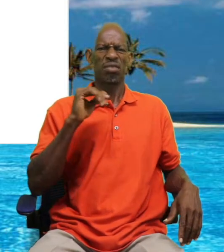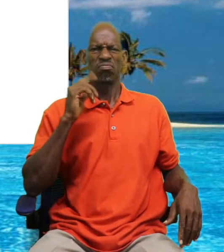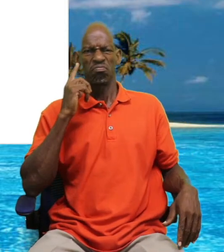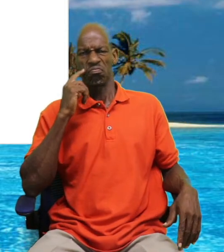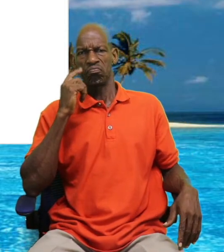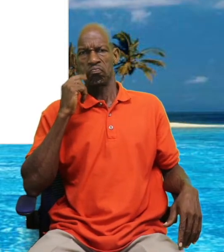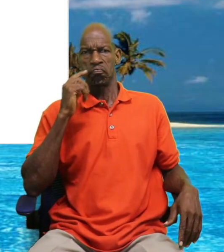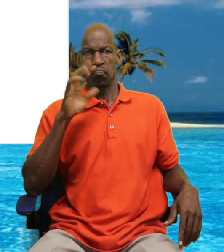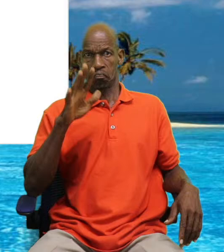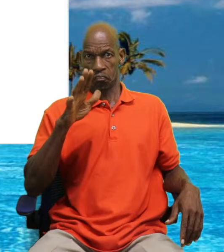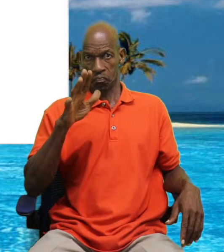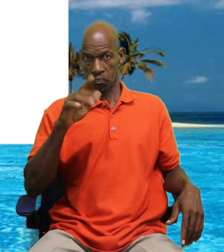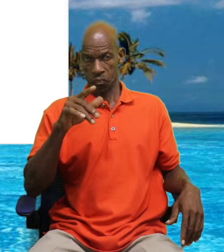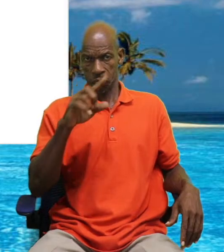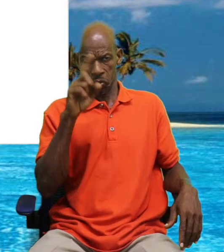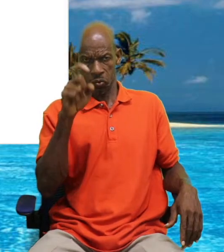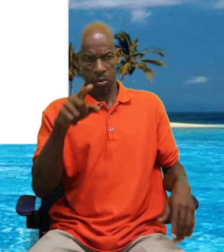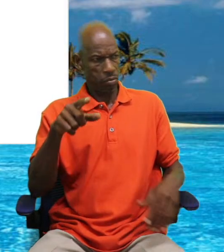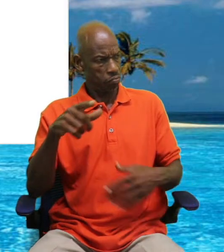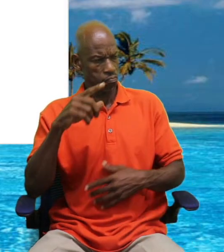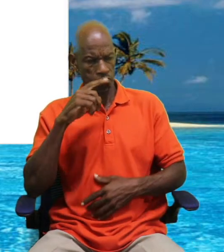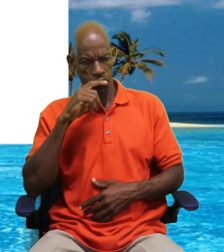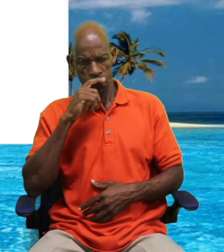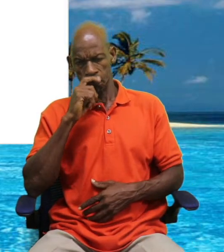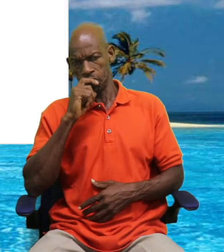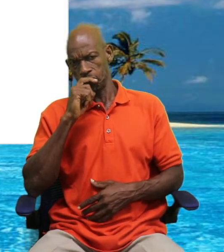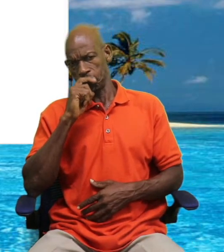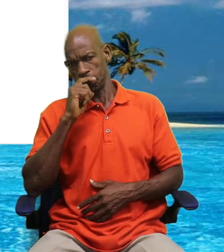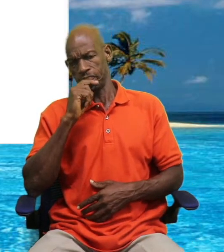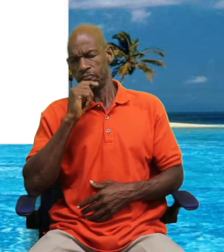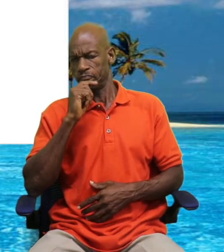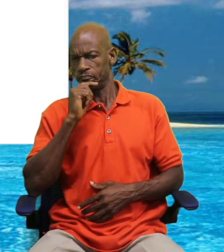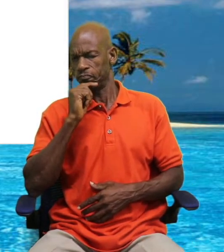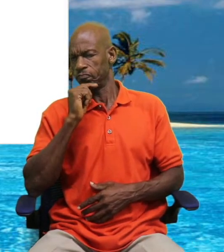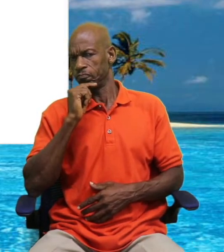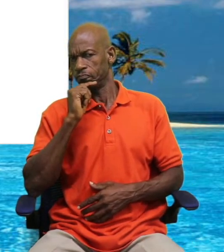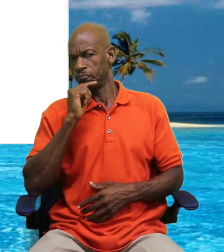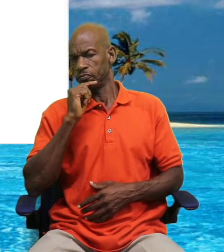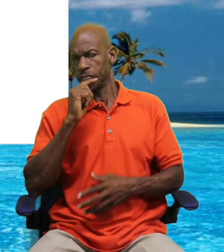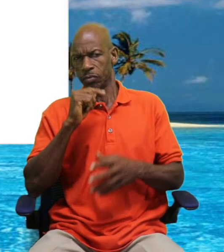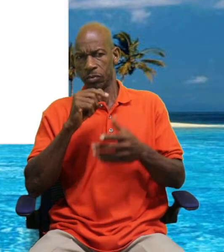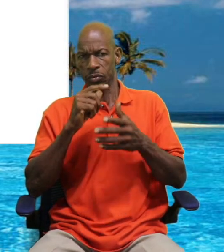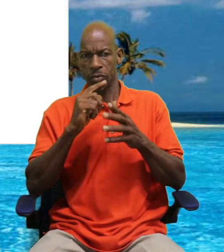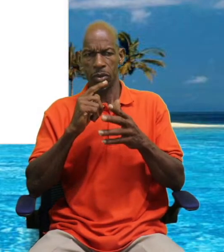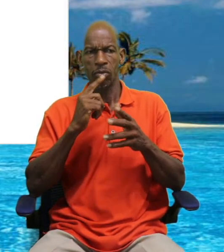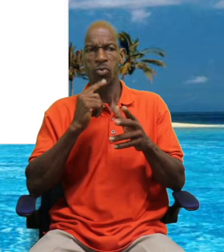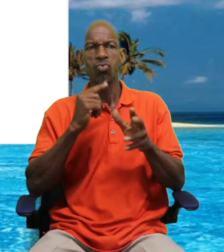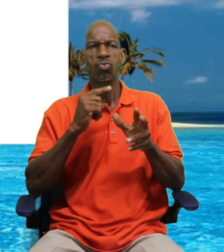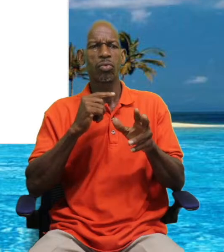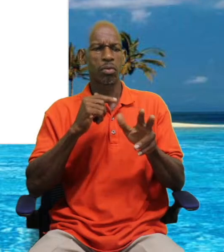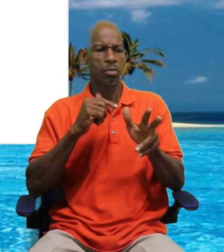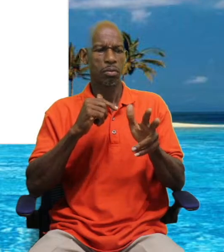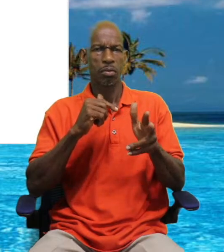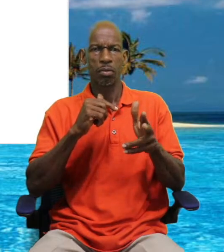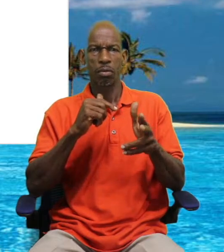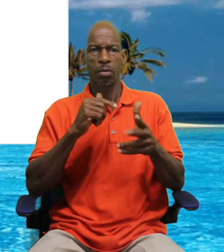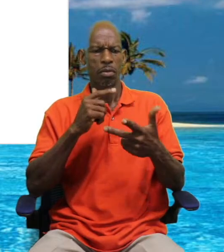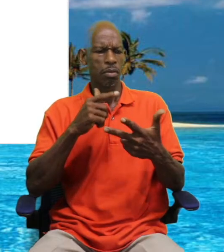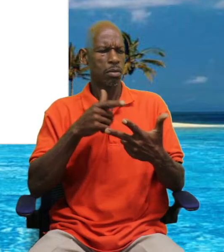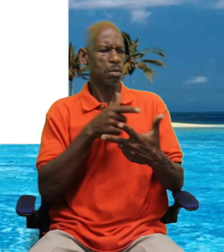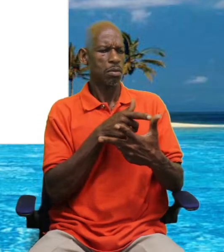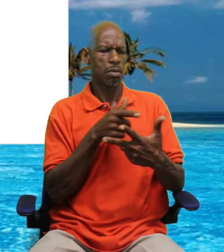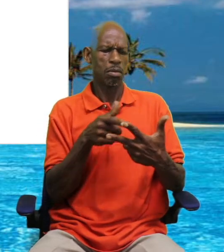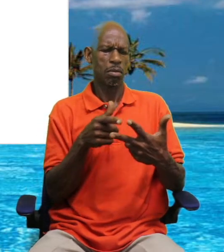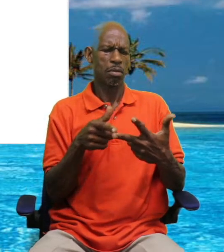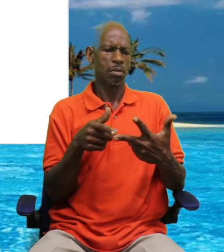So when we ask that question now, we will get the answer, which will be the subject of the sentence.